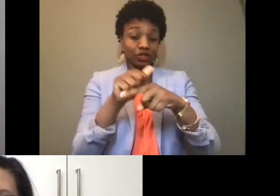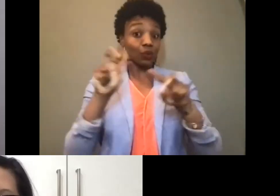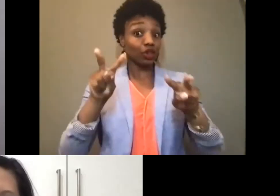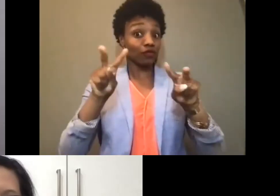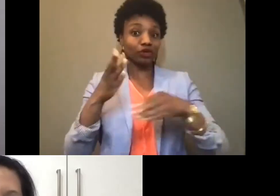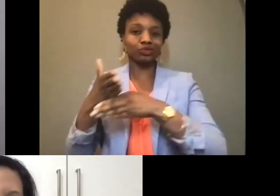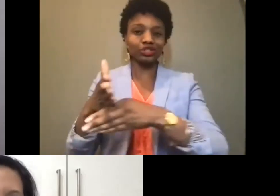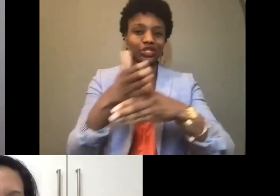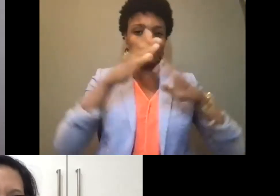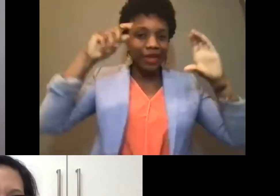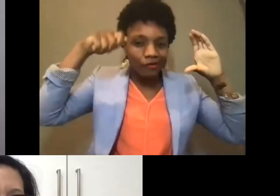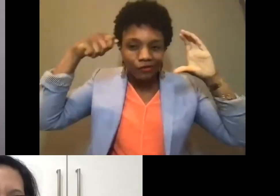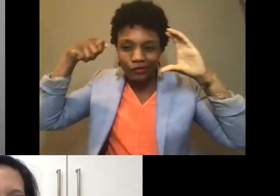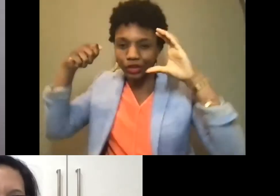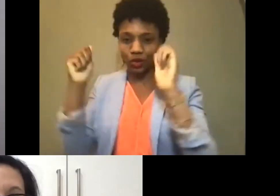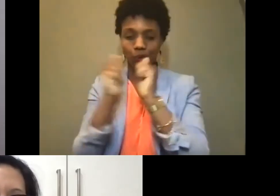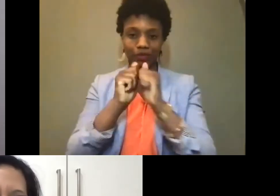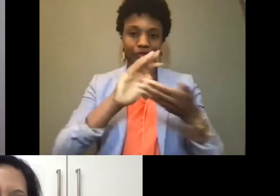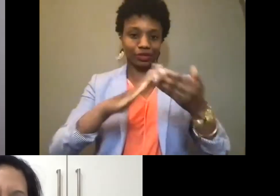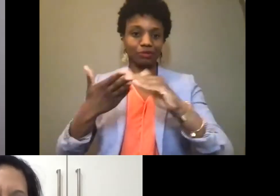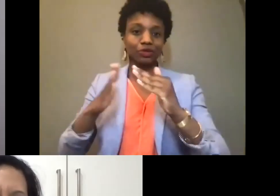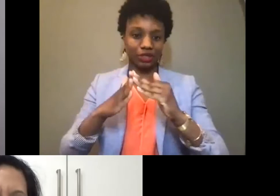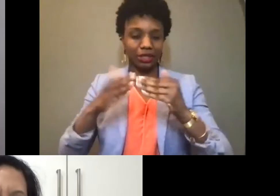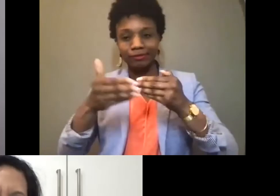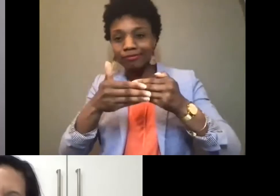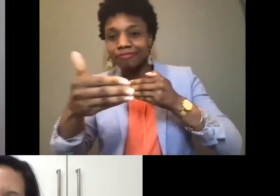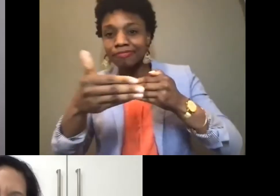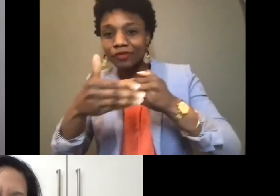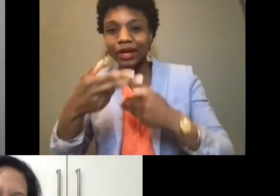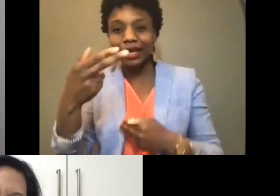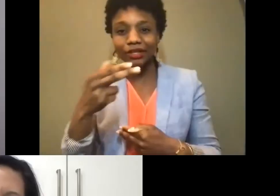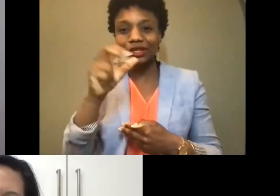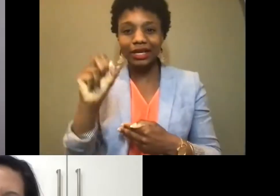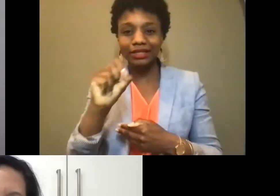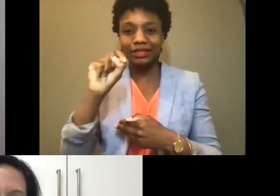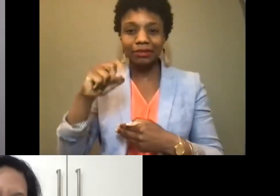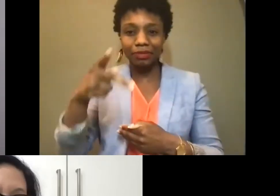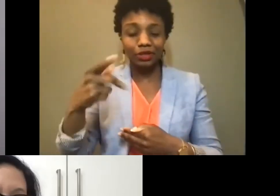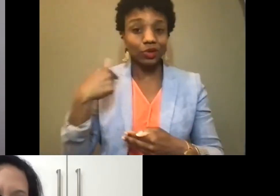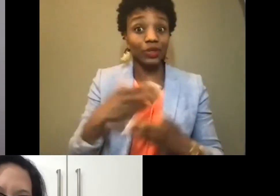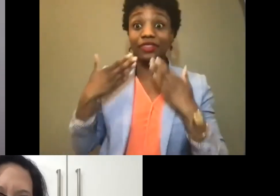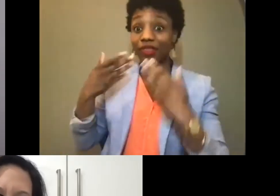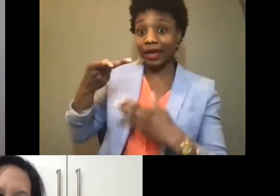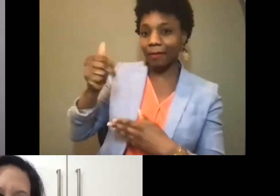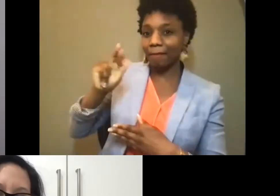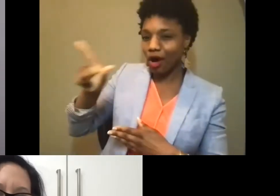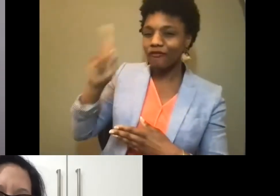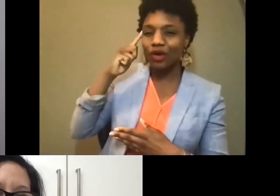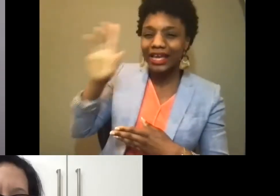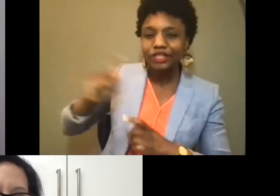with the community in the upcoming weeks. And we thank Paul for his generosity. And he will be sorely